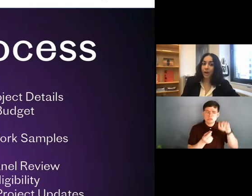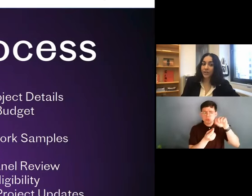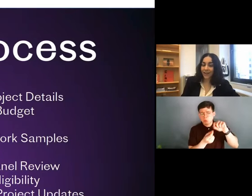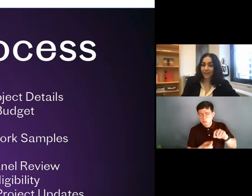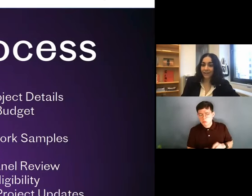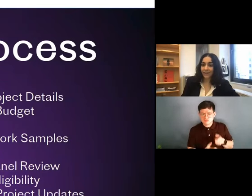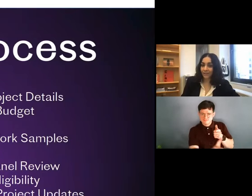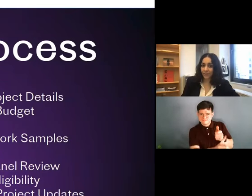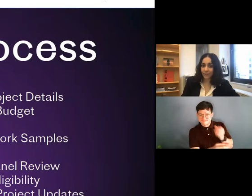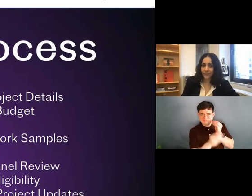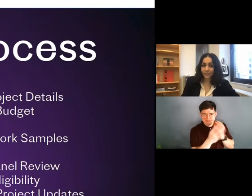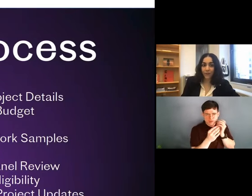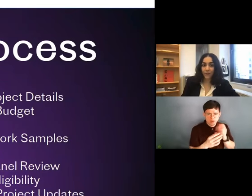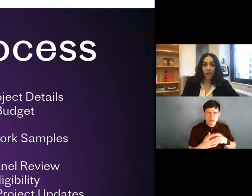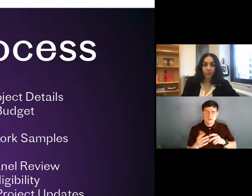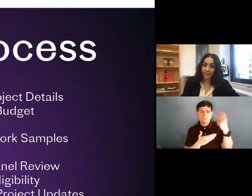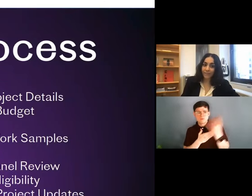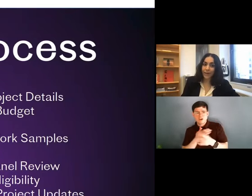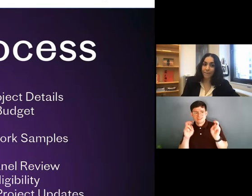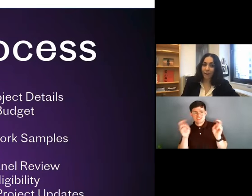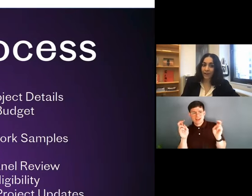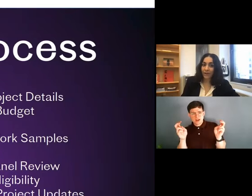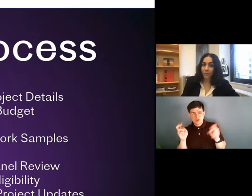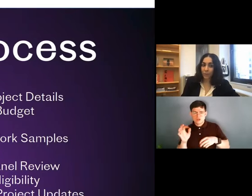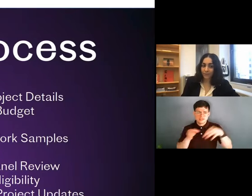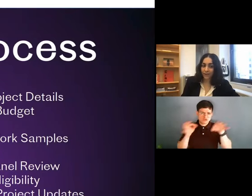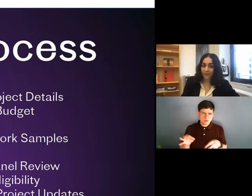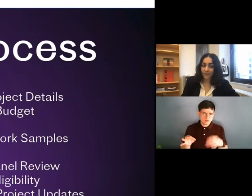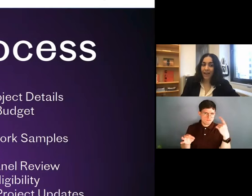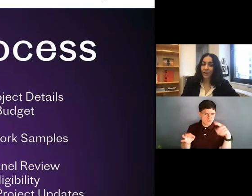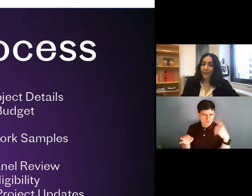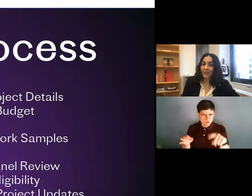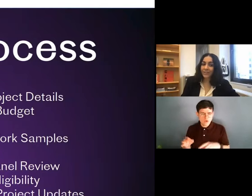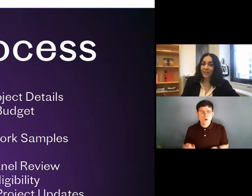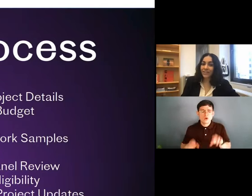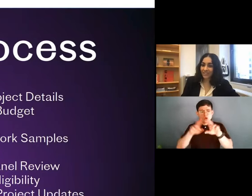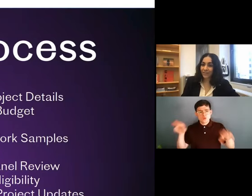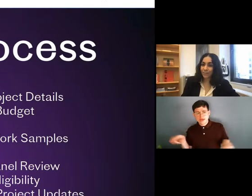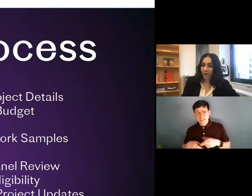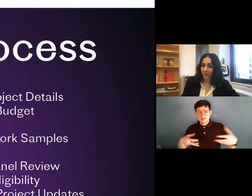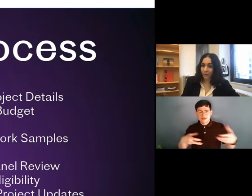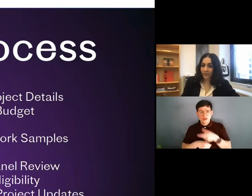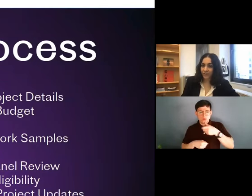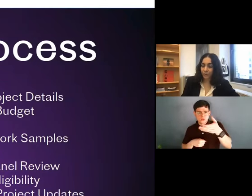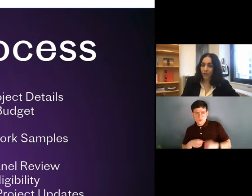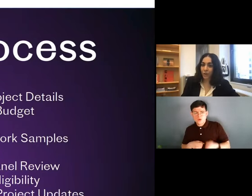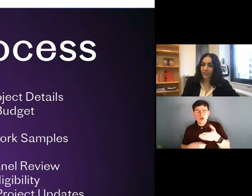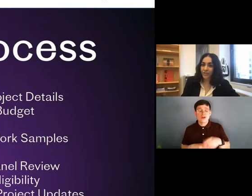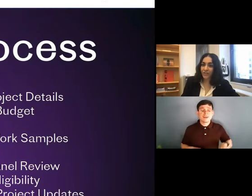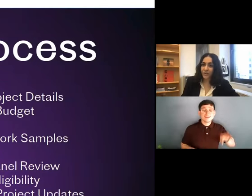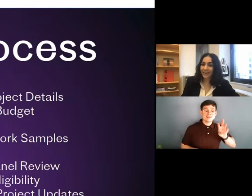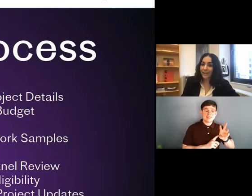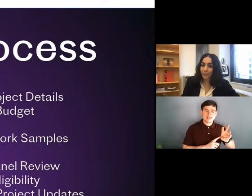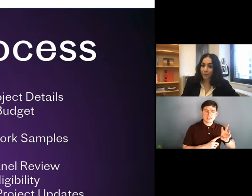a project title and description, a resume, bio, and website, and you'll be answering six project questions, which I'll go